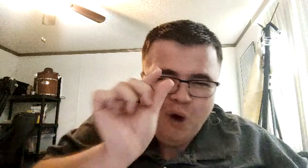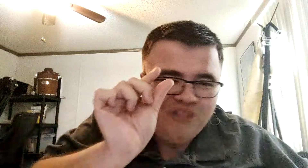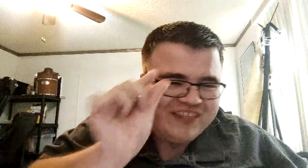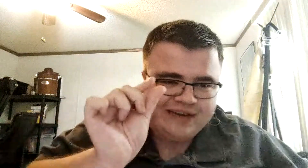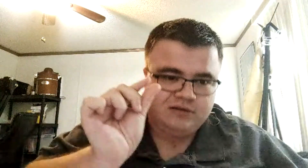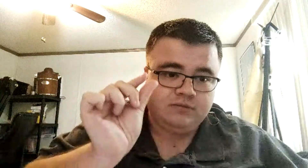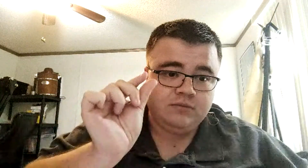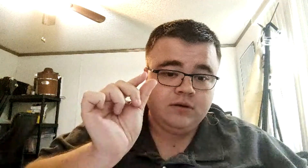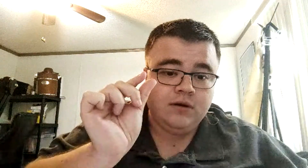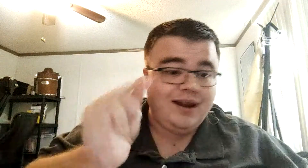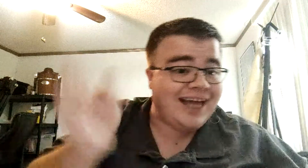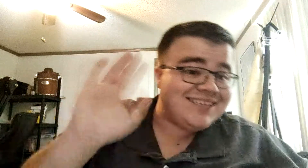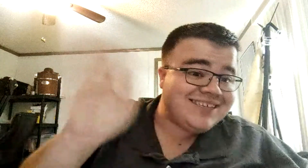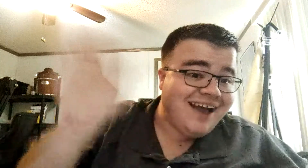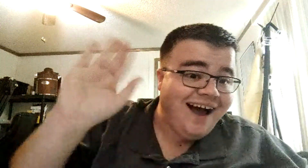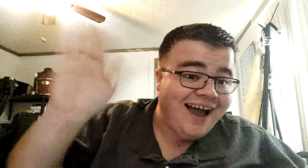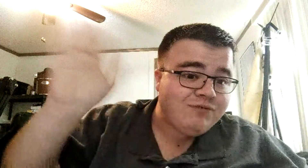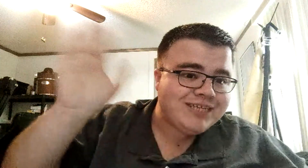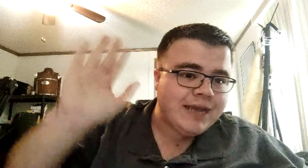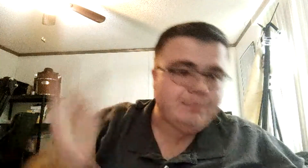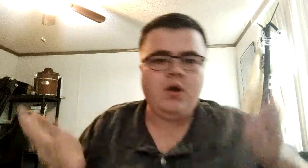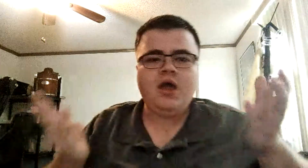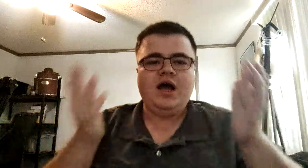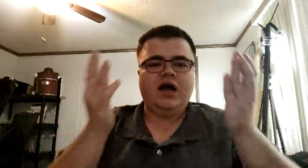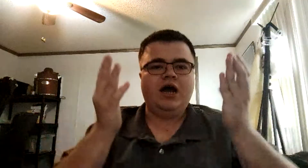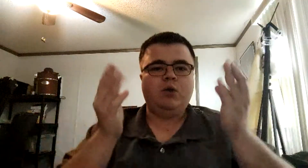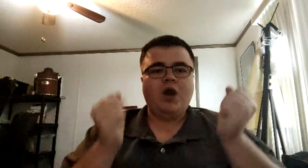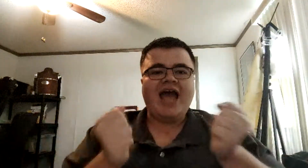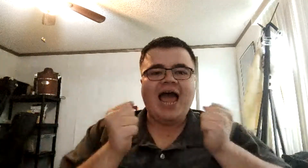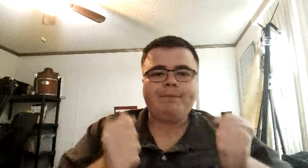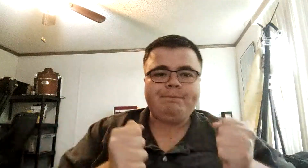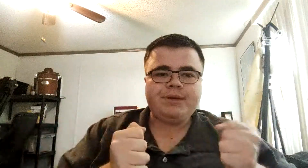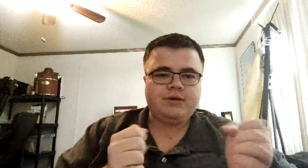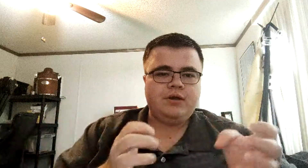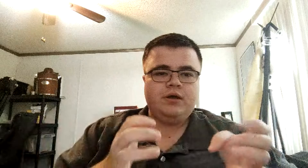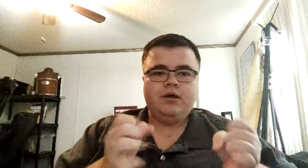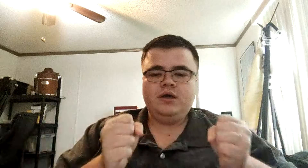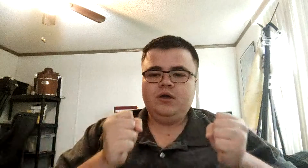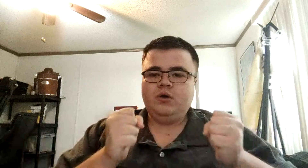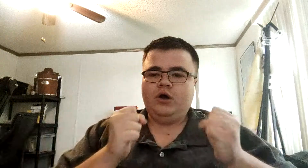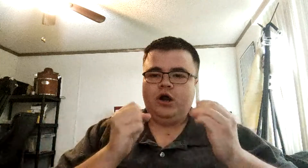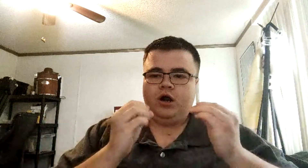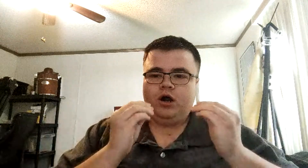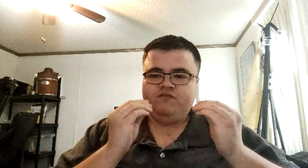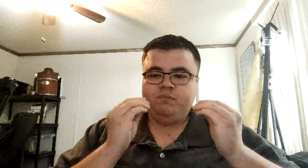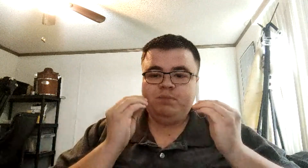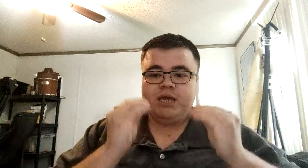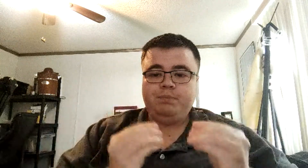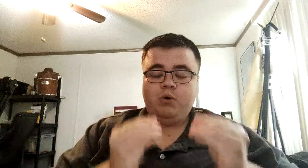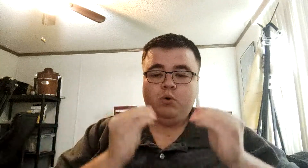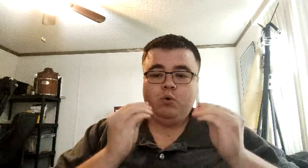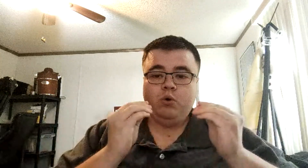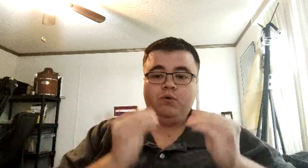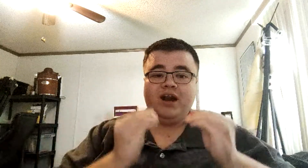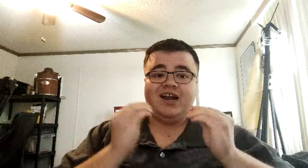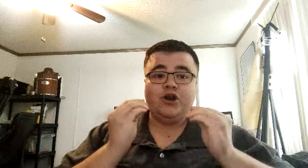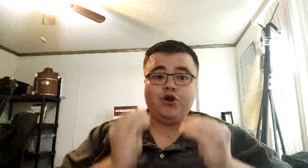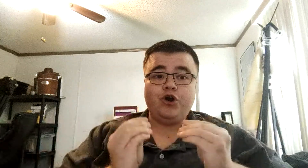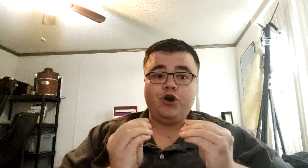small thing. Like this high, for example, what happened of people who had